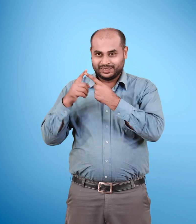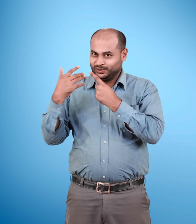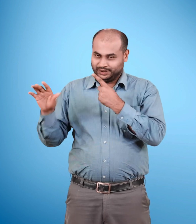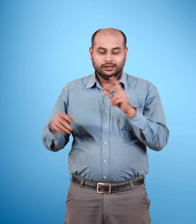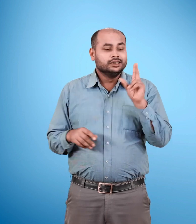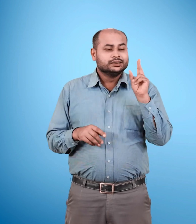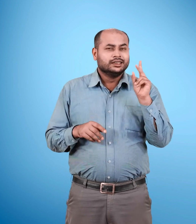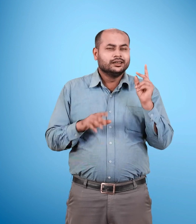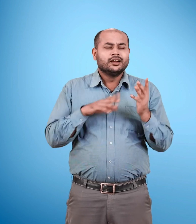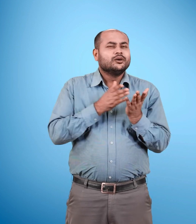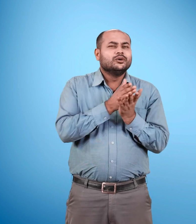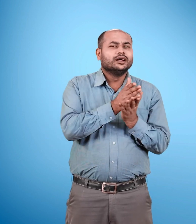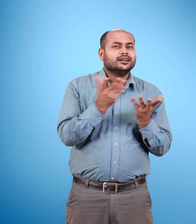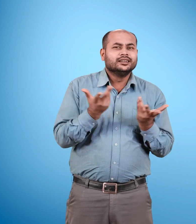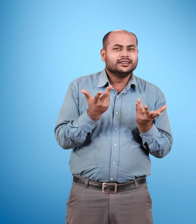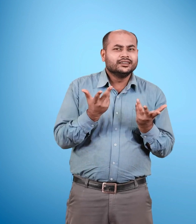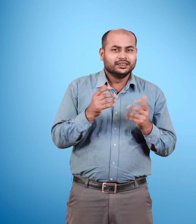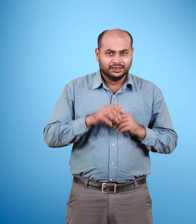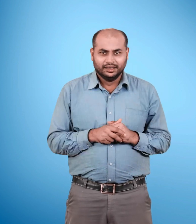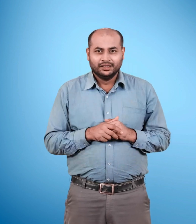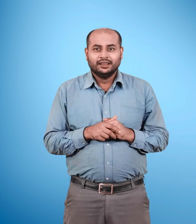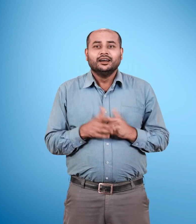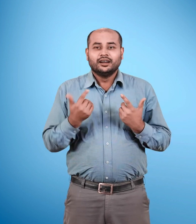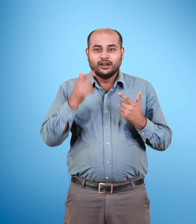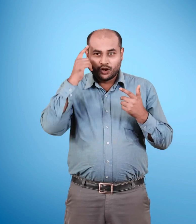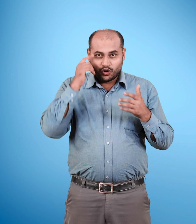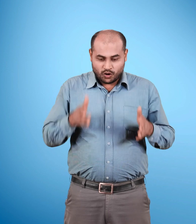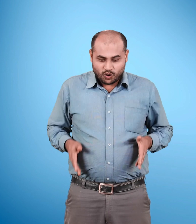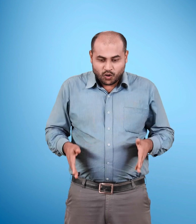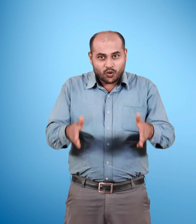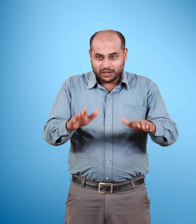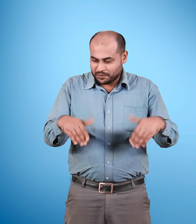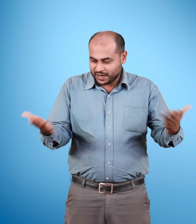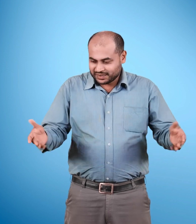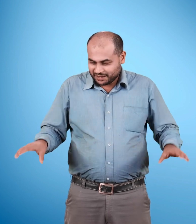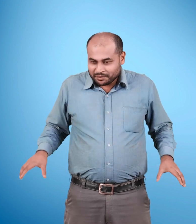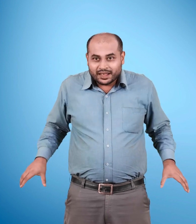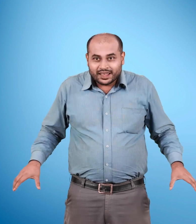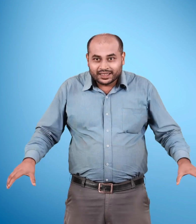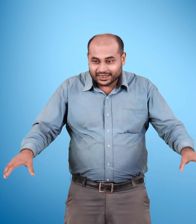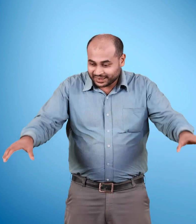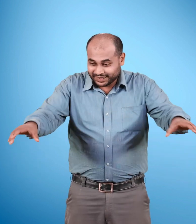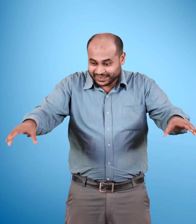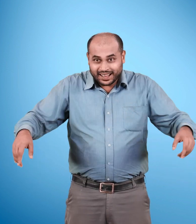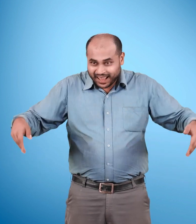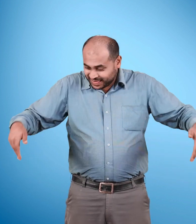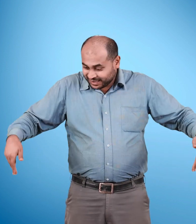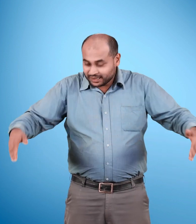Another option is to allow water to go into the ground directly from the roadside drains that collect